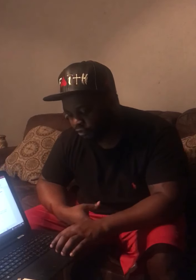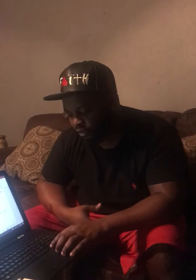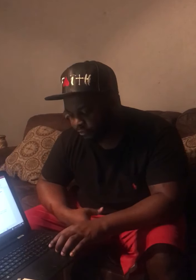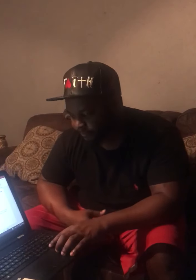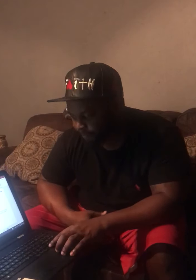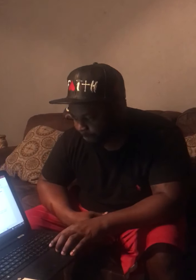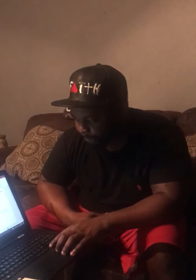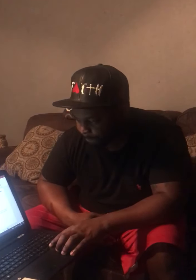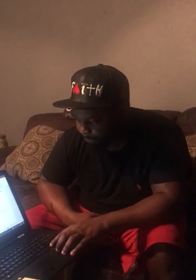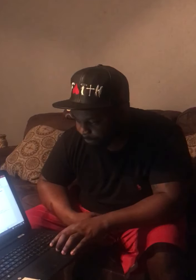petrol.